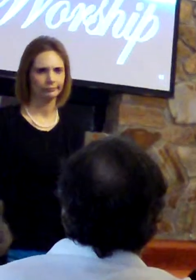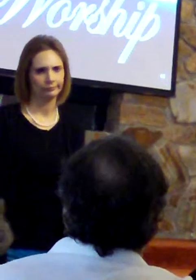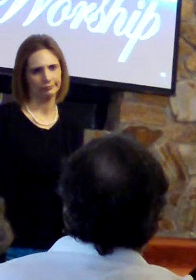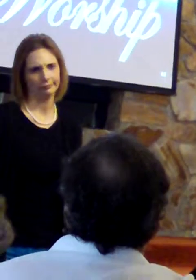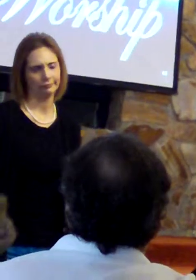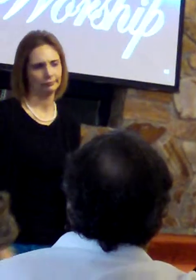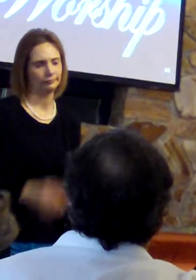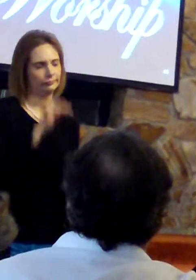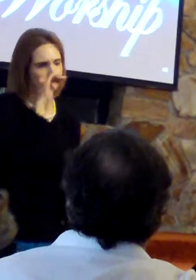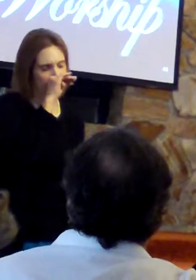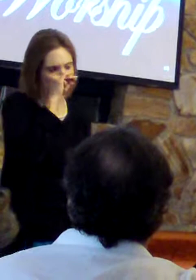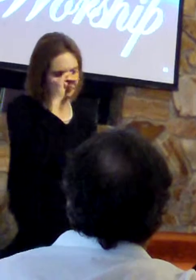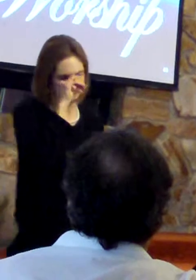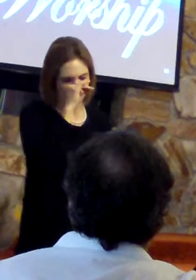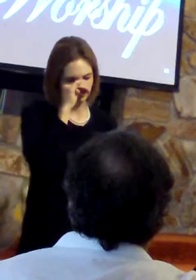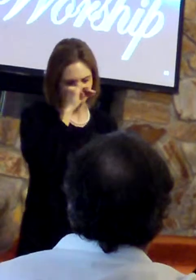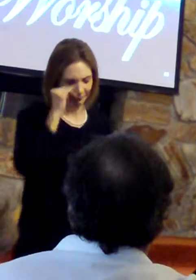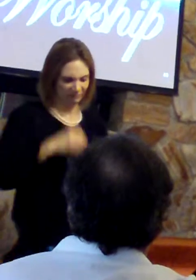God,